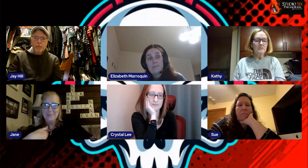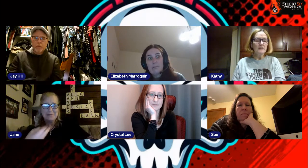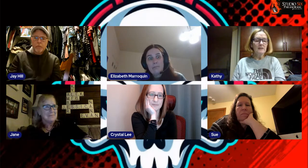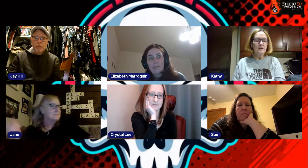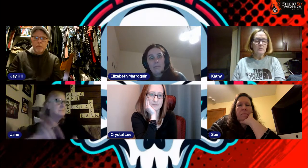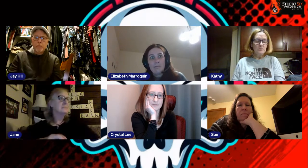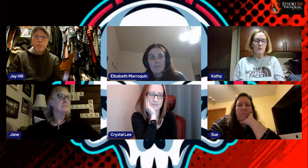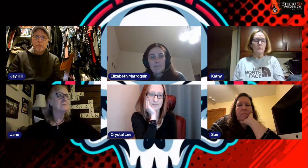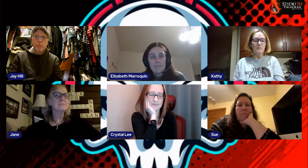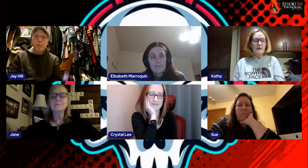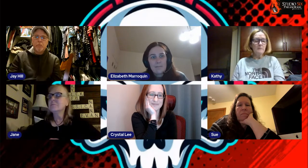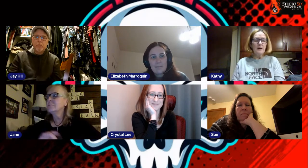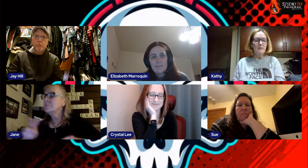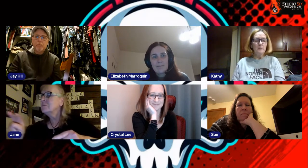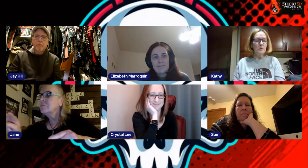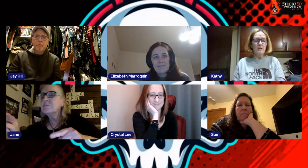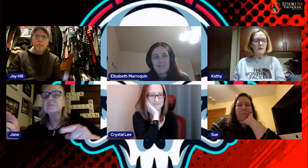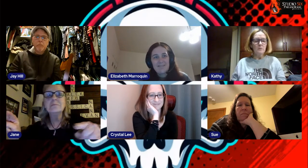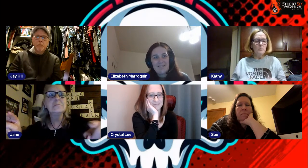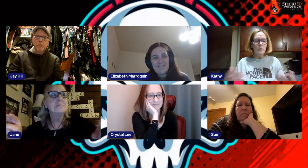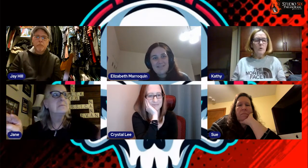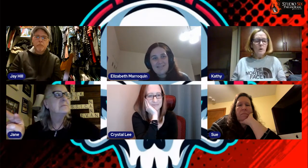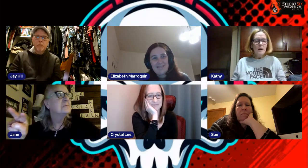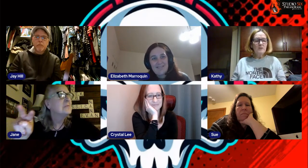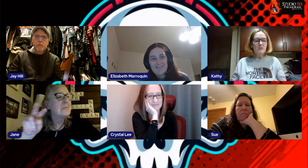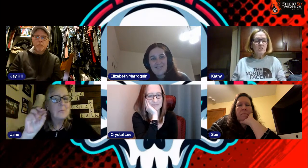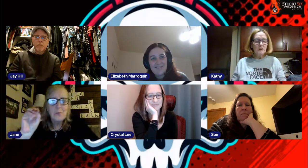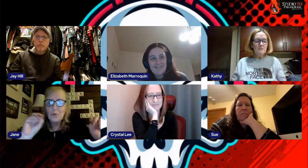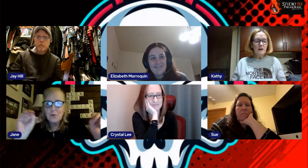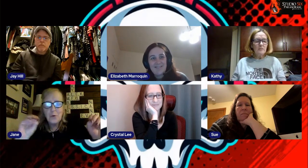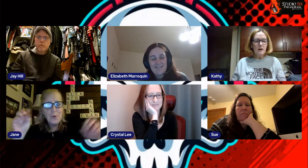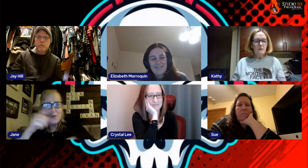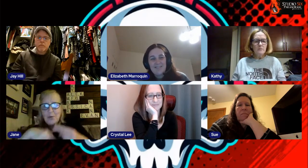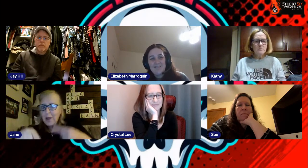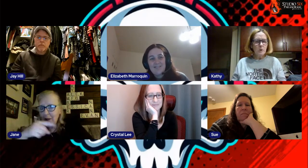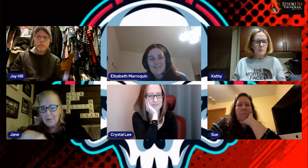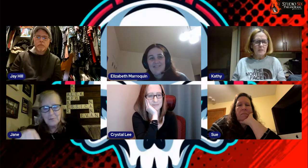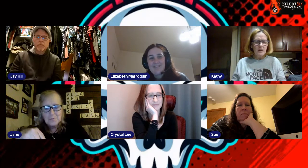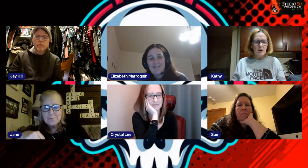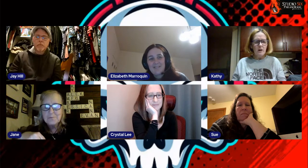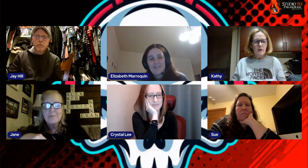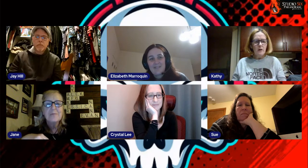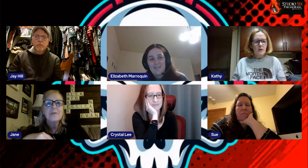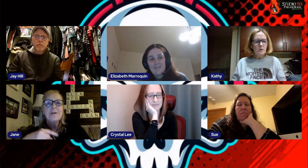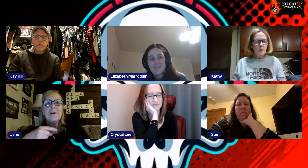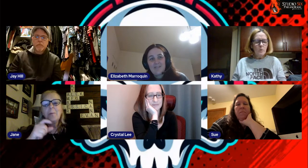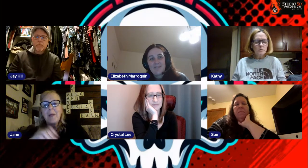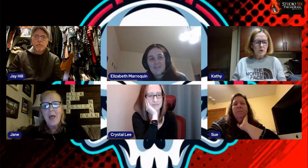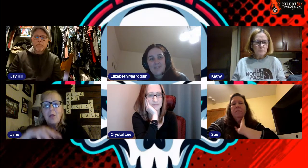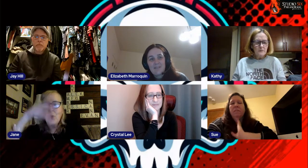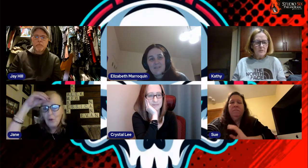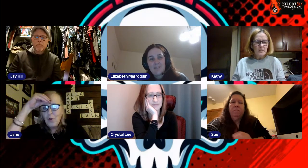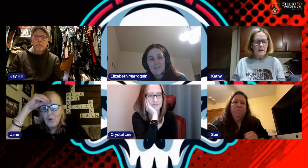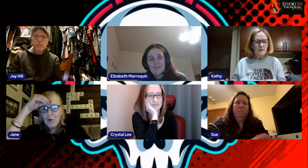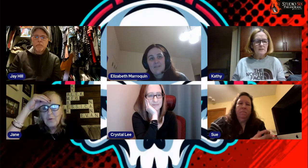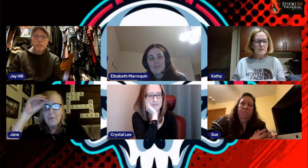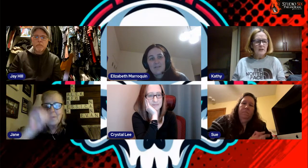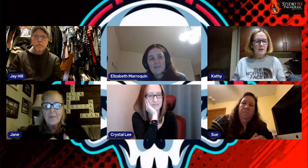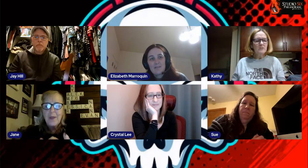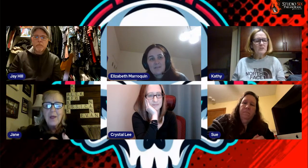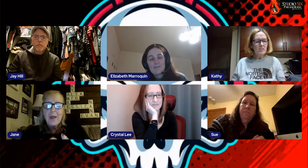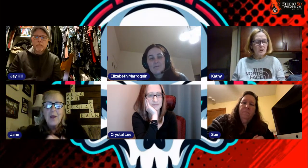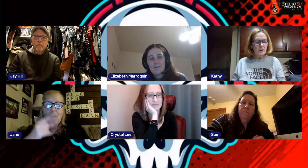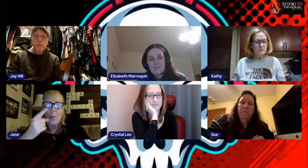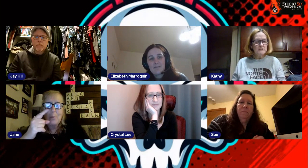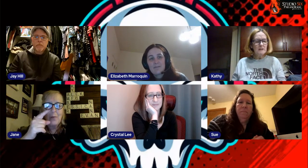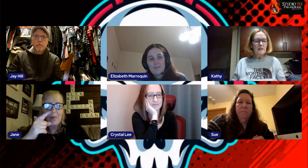Like, and she didn't know. It's like, that came out of the blue, like, and she's looking around like, there's nobody there. No, who touched my foot? Like,